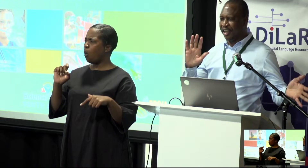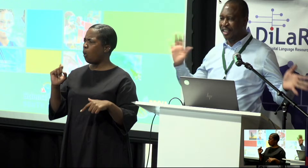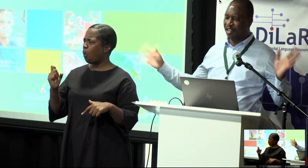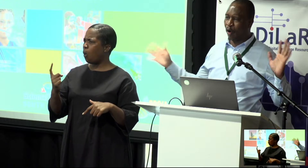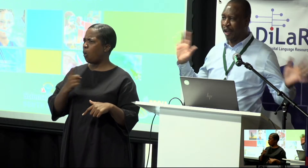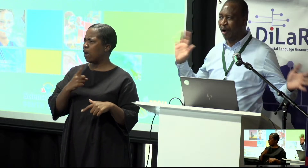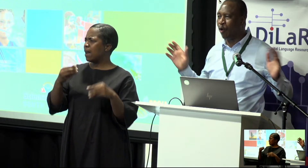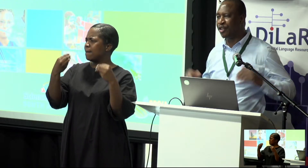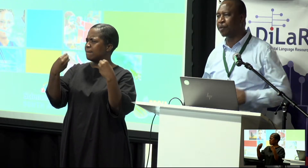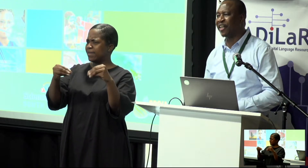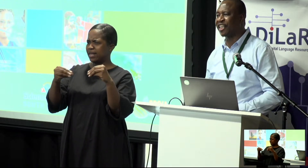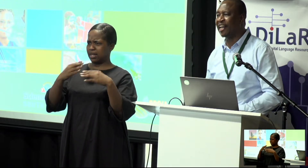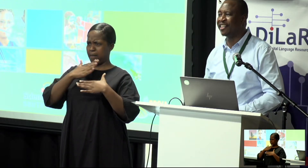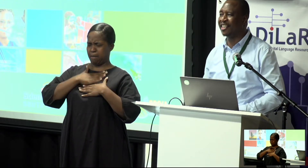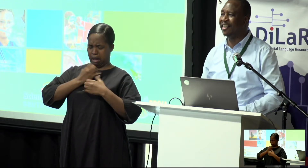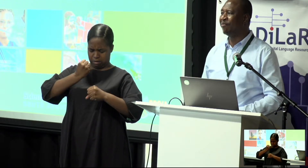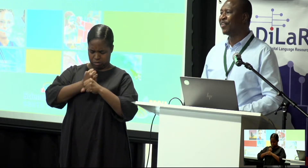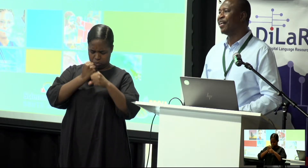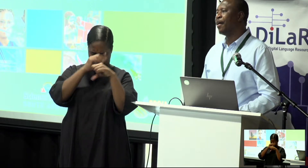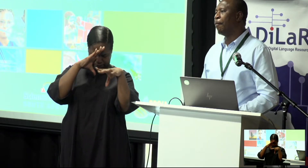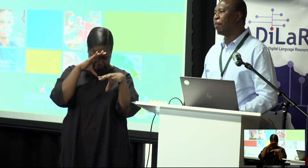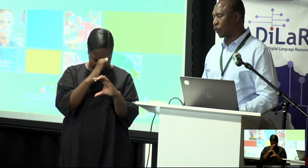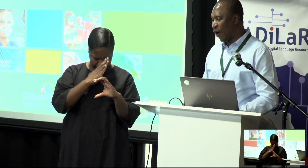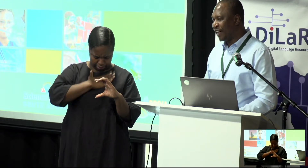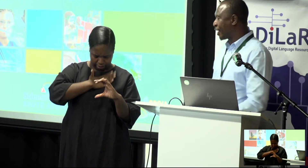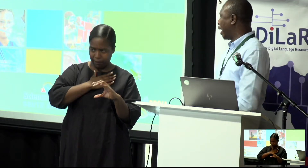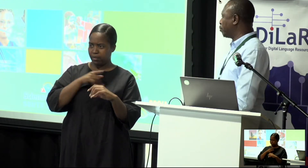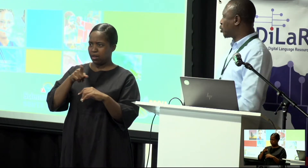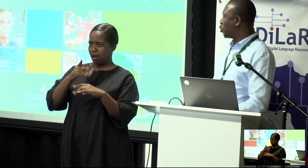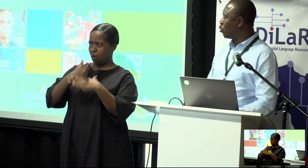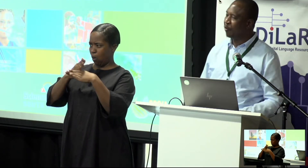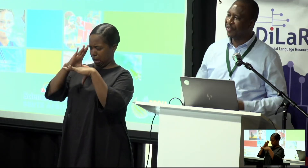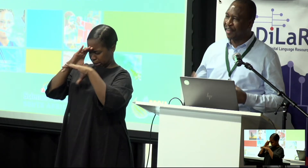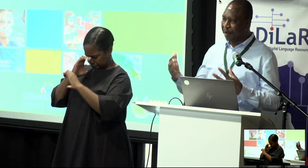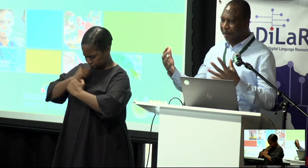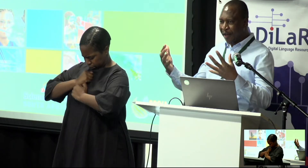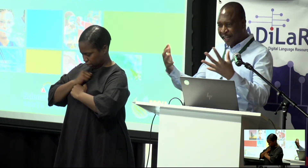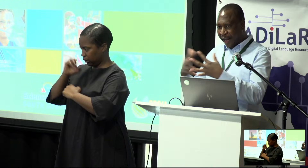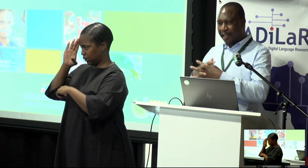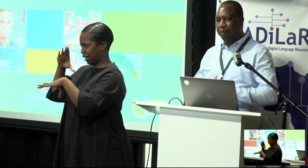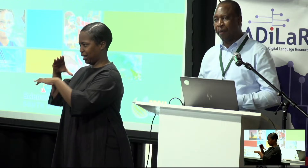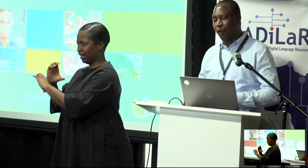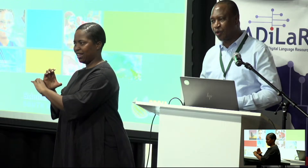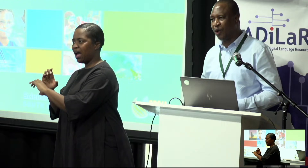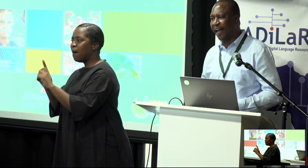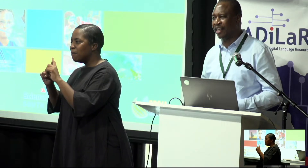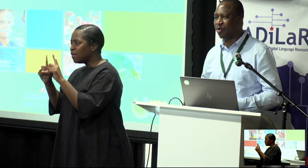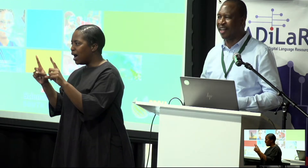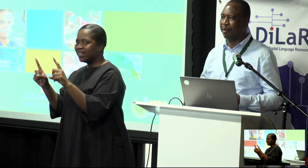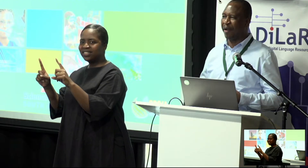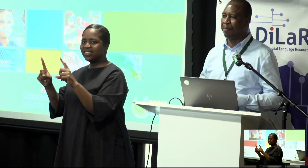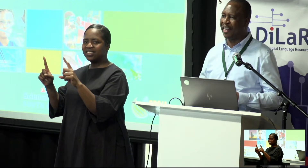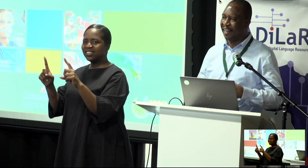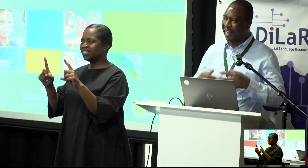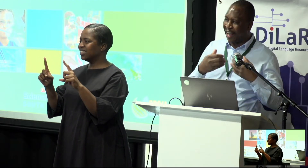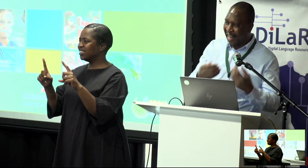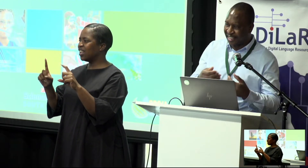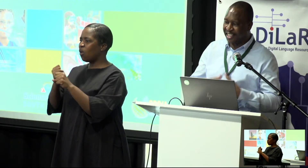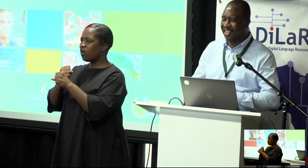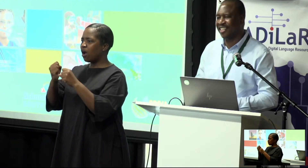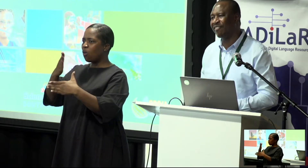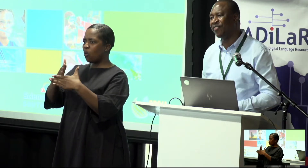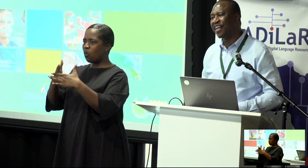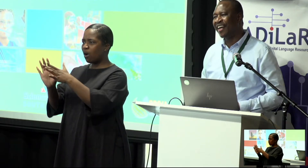busy with his or her own specialty, but when it comes to getting people together so that maybe they